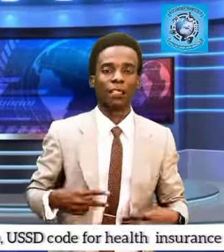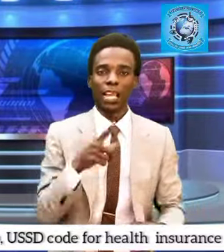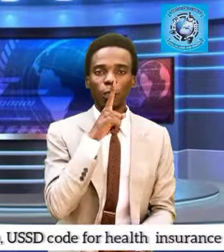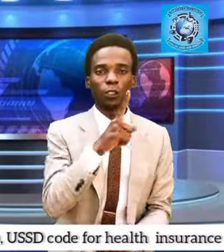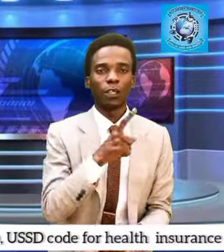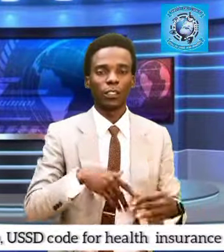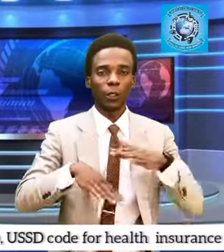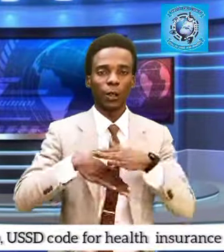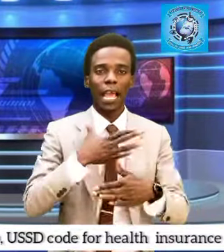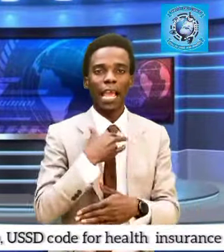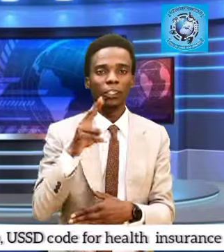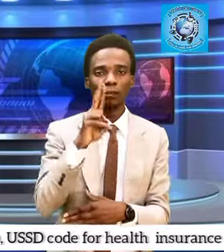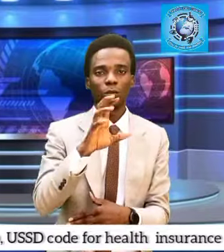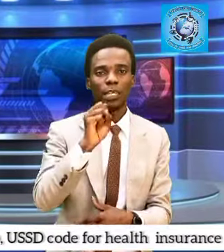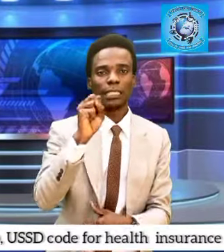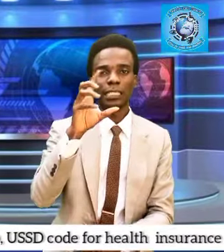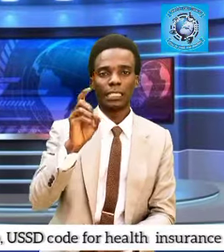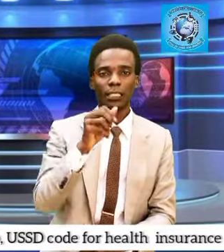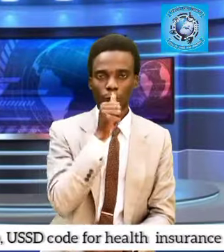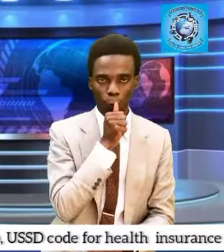and USSD code.